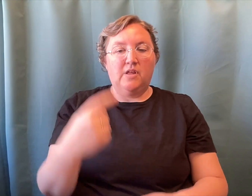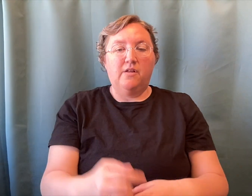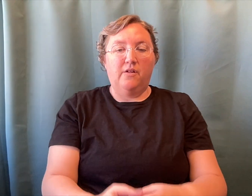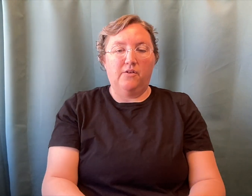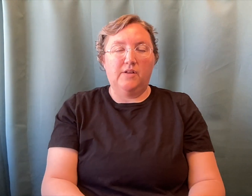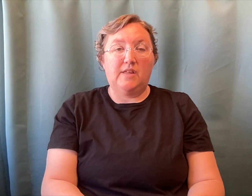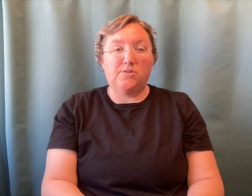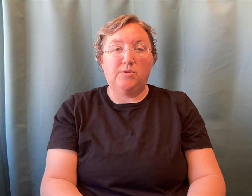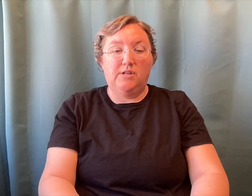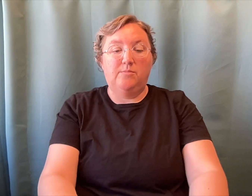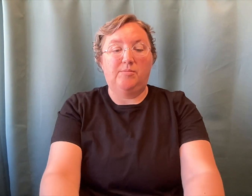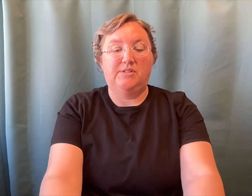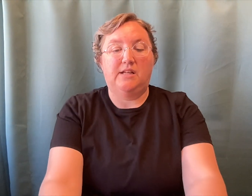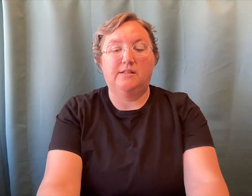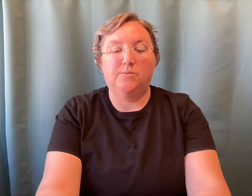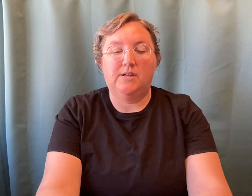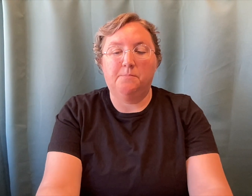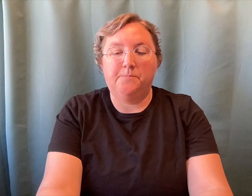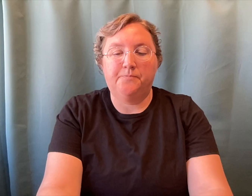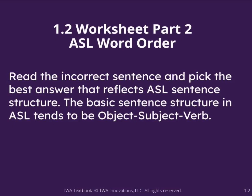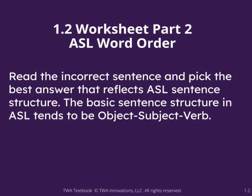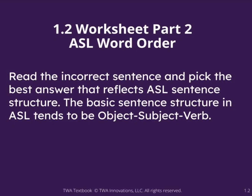All right, that's what you need to be able to sign this week.